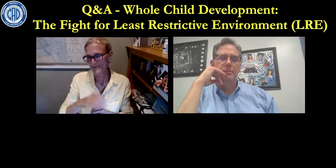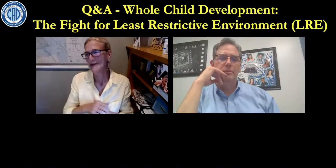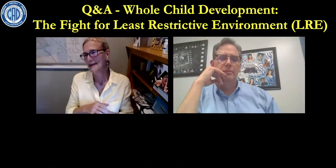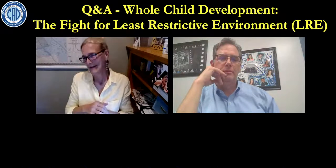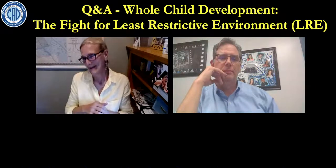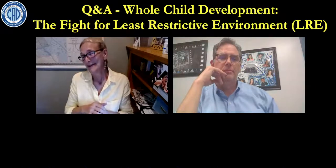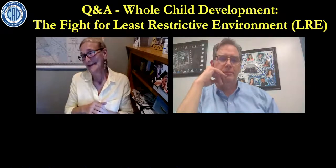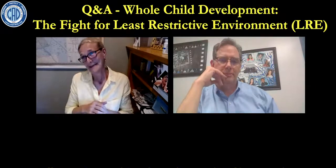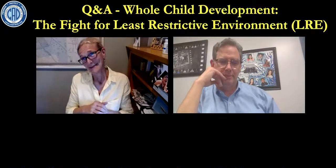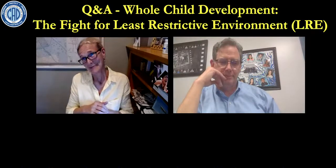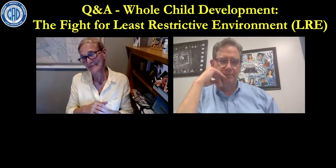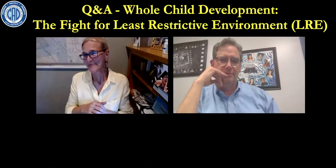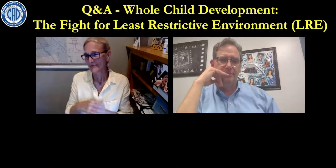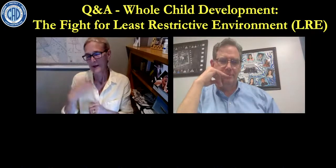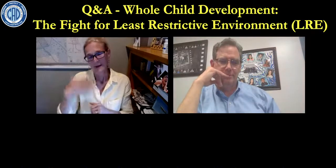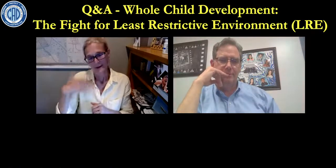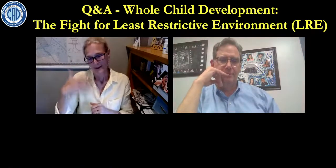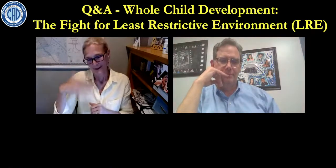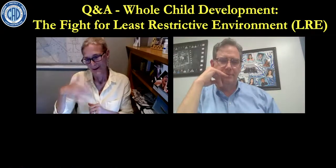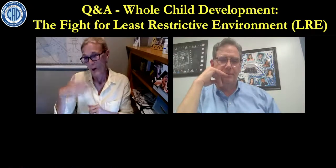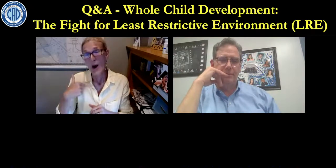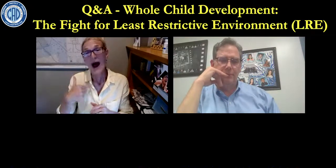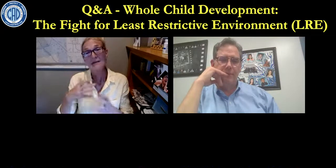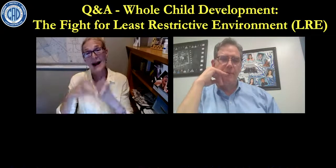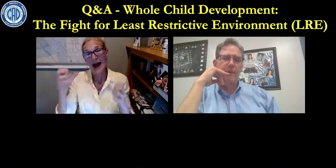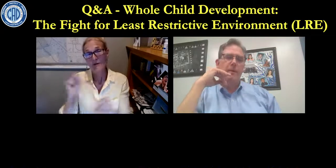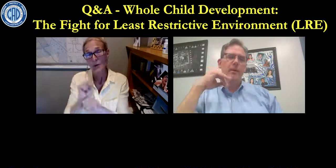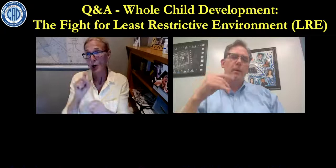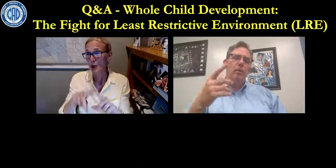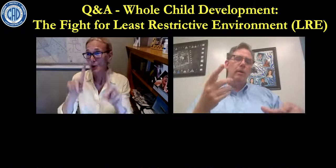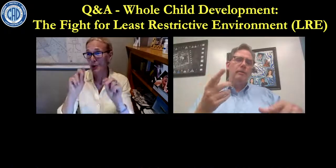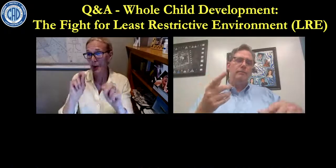They were led on a wild goose chase.